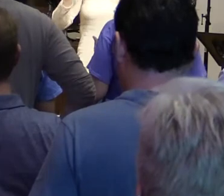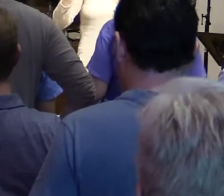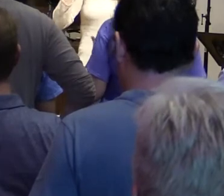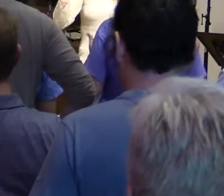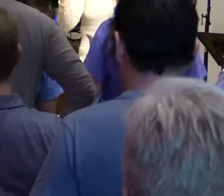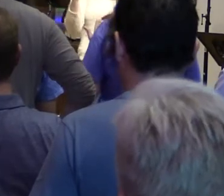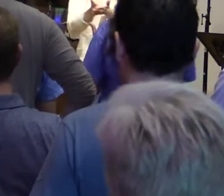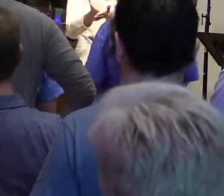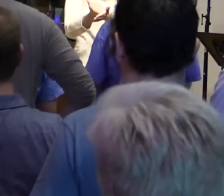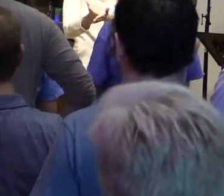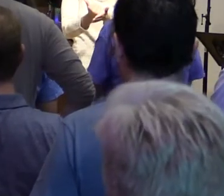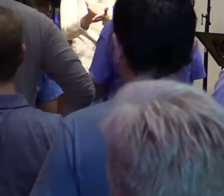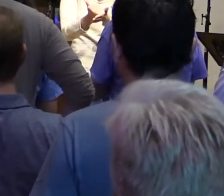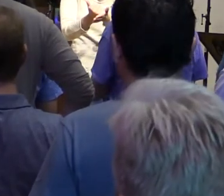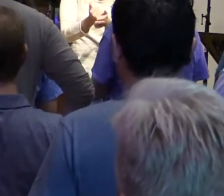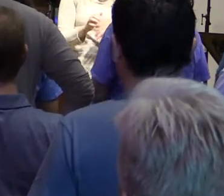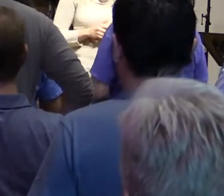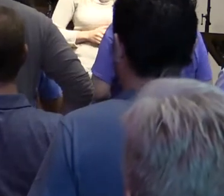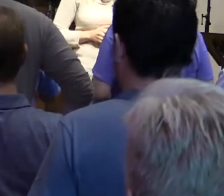said amen.